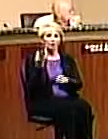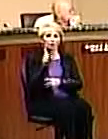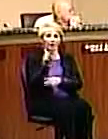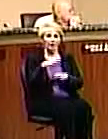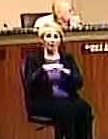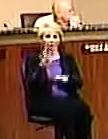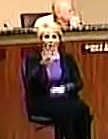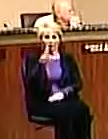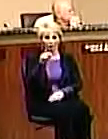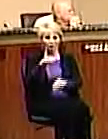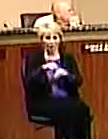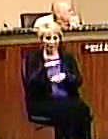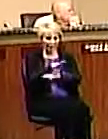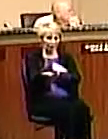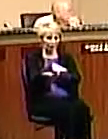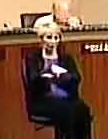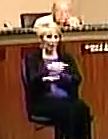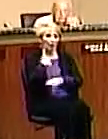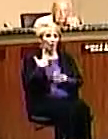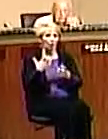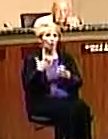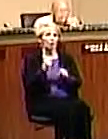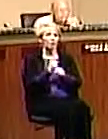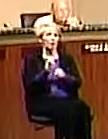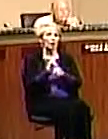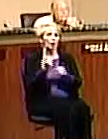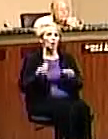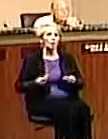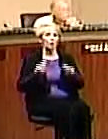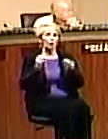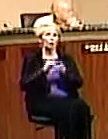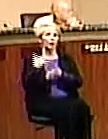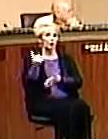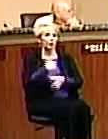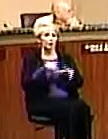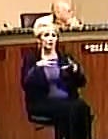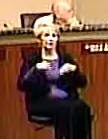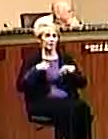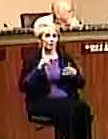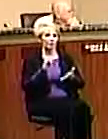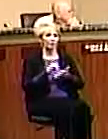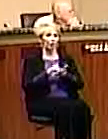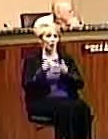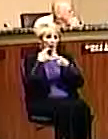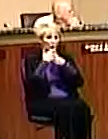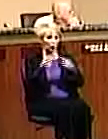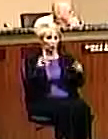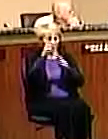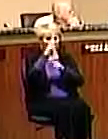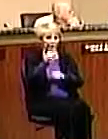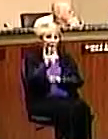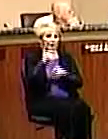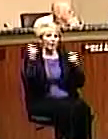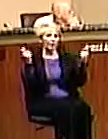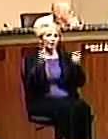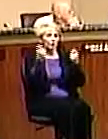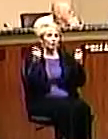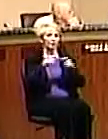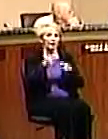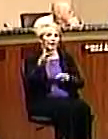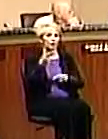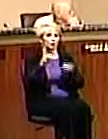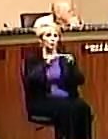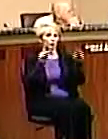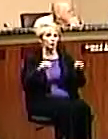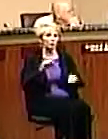Friday at 5:20 in the afternoon, and I want to make a motion that we accept this resolution and proclamation honoring the 10th anniversary of the History Museum of